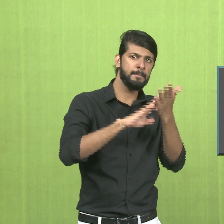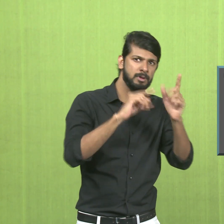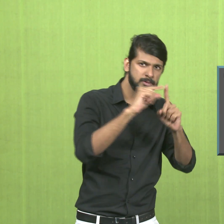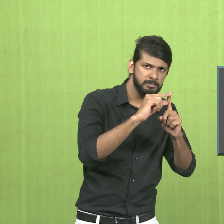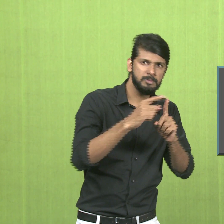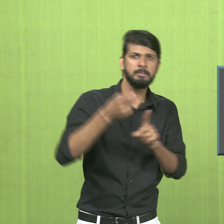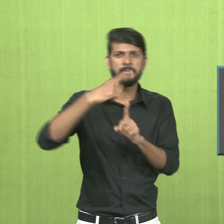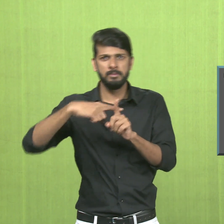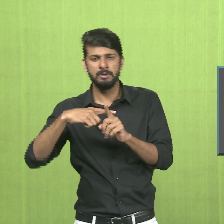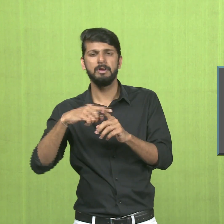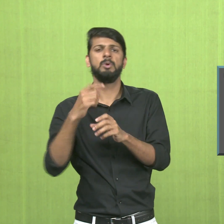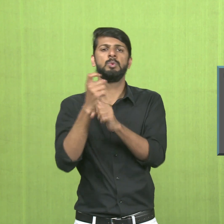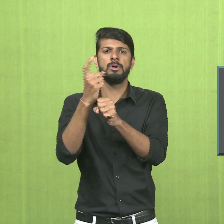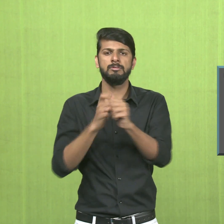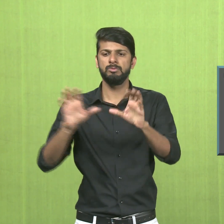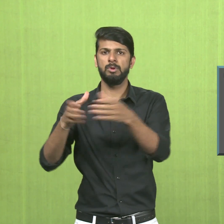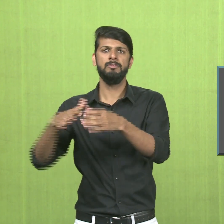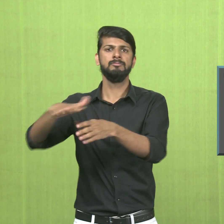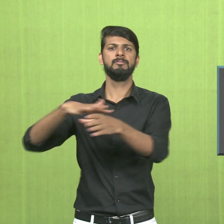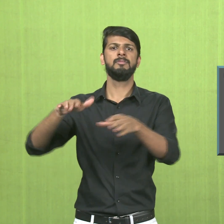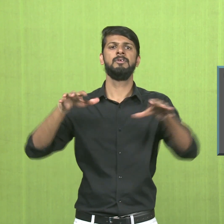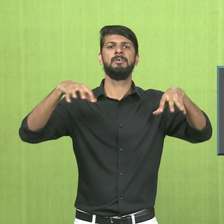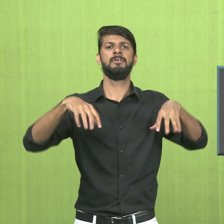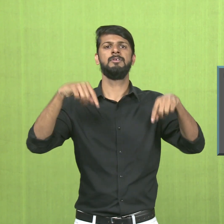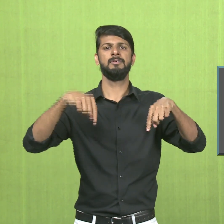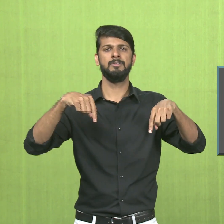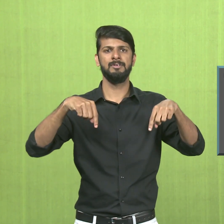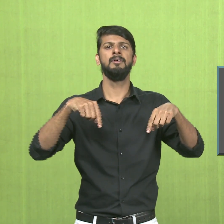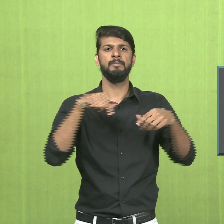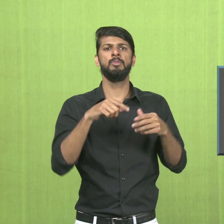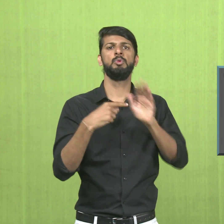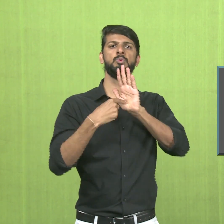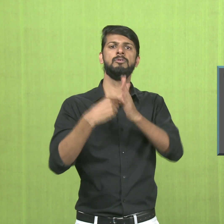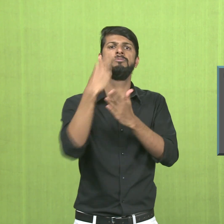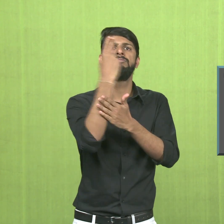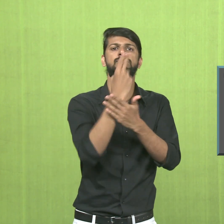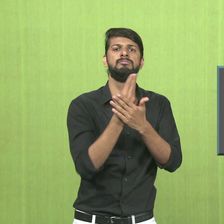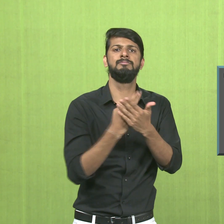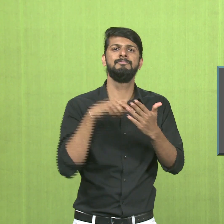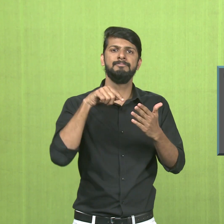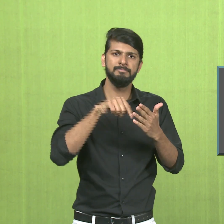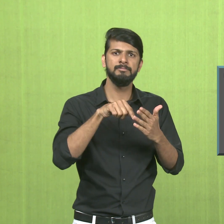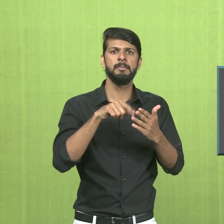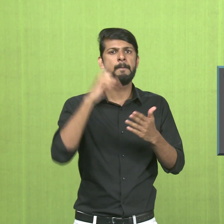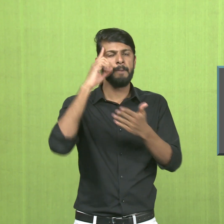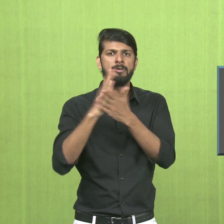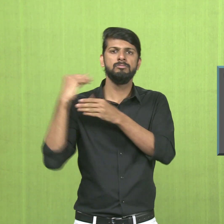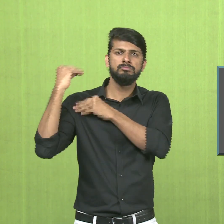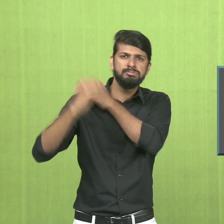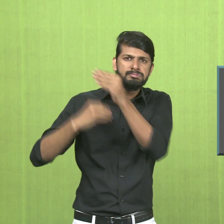So, we have these three distinct communities from two states, MP and Gujarat, and this